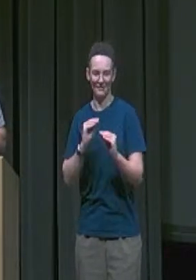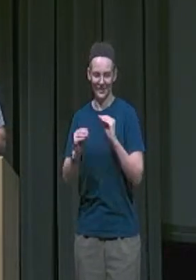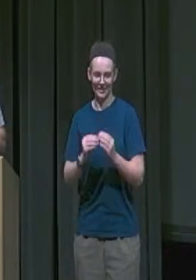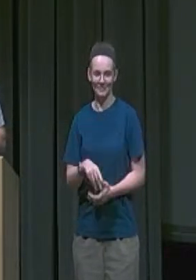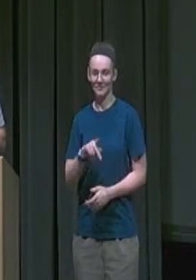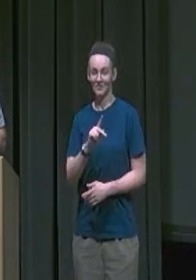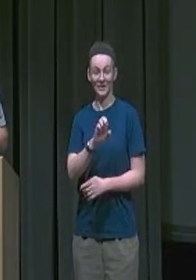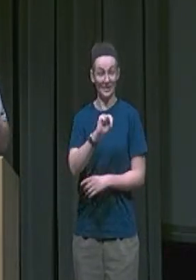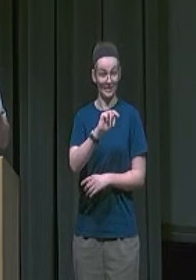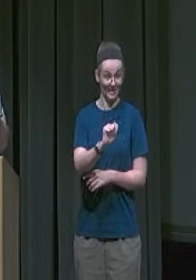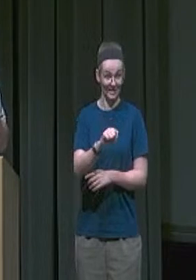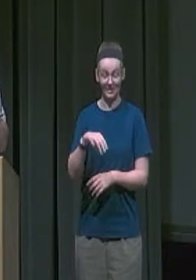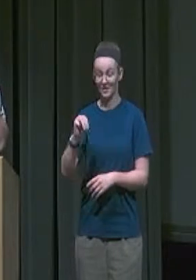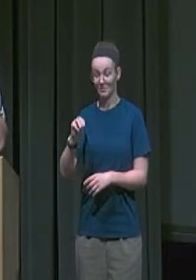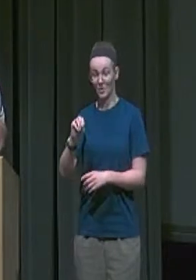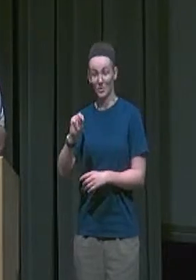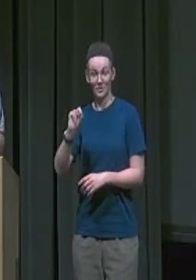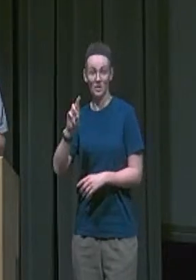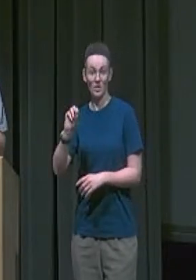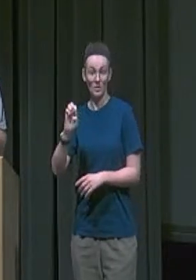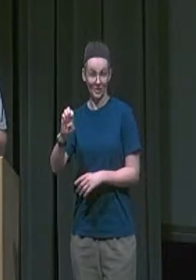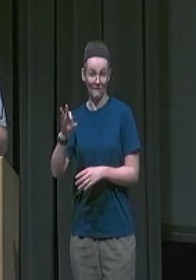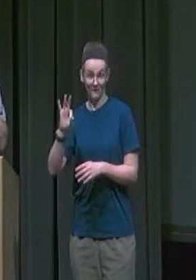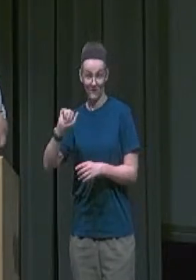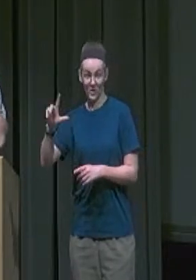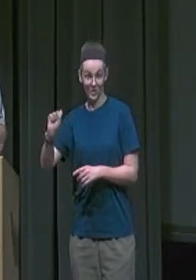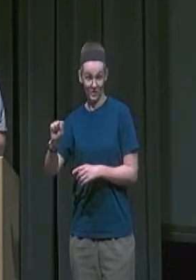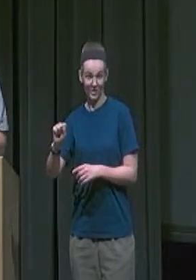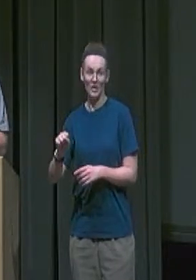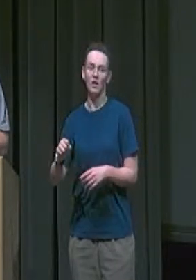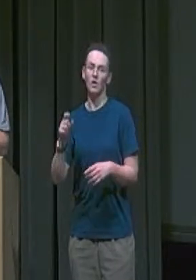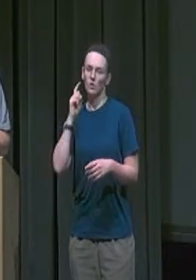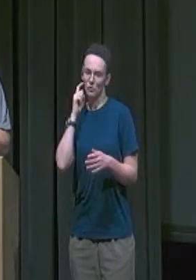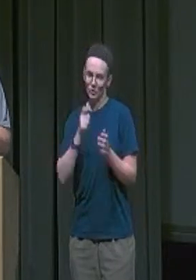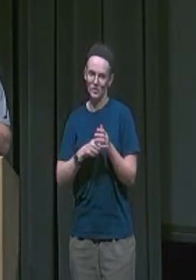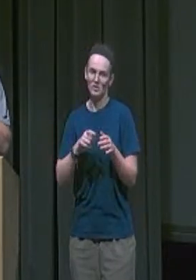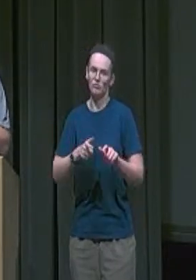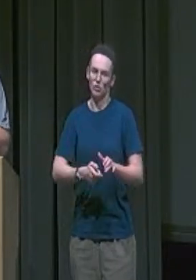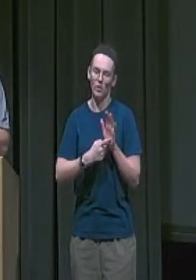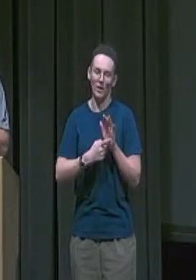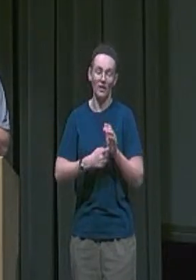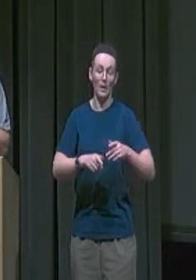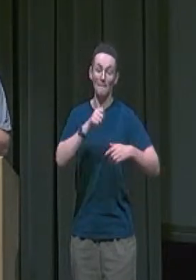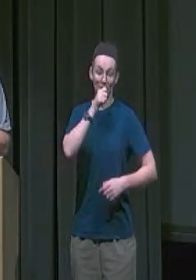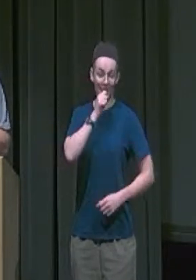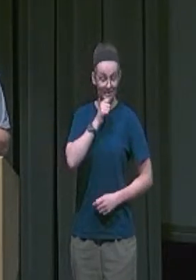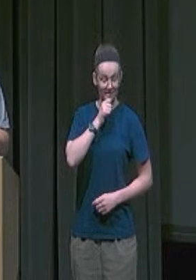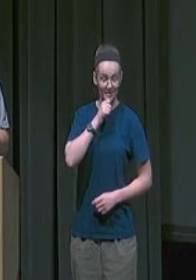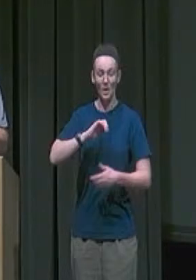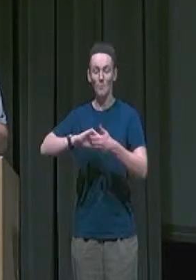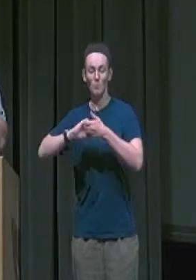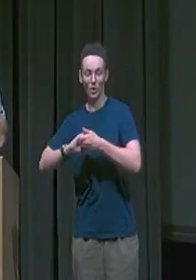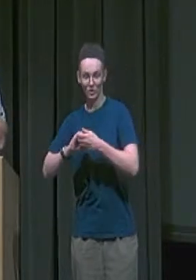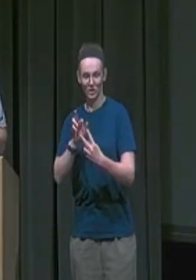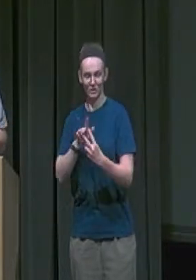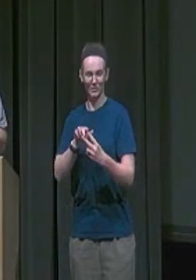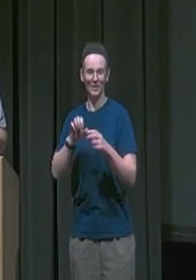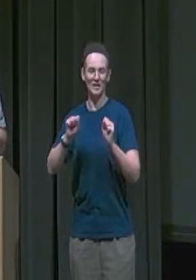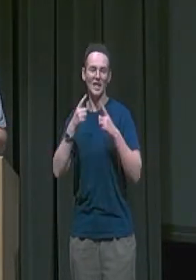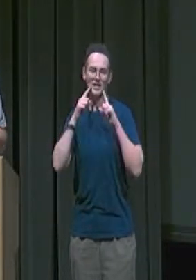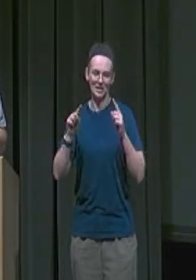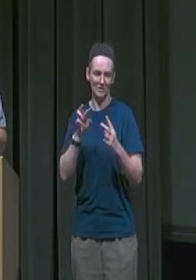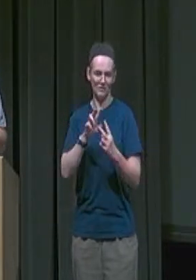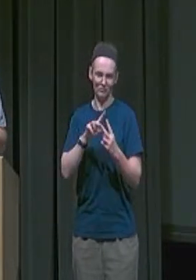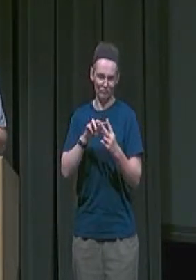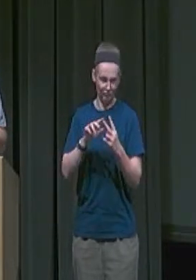Monroe Falls, it takes patience and partnership to be able to achieve those things. They have